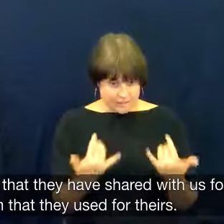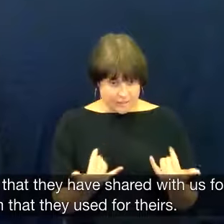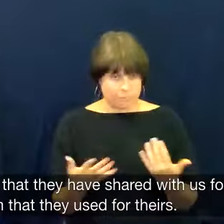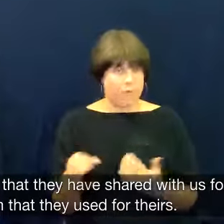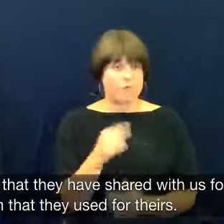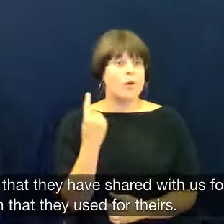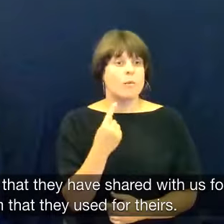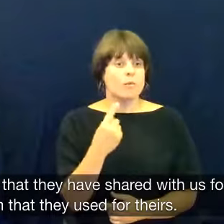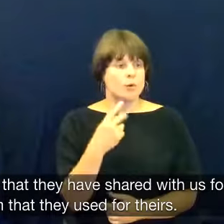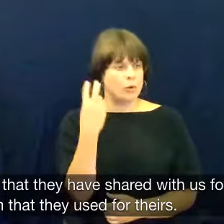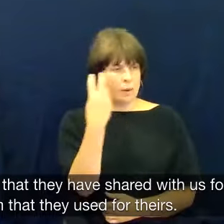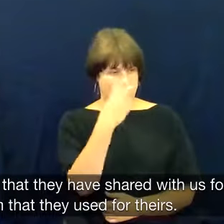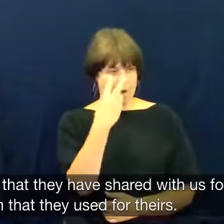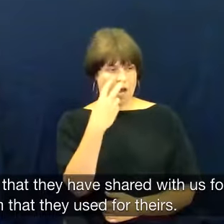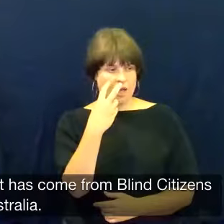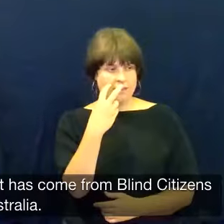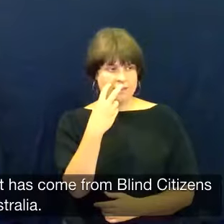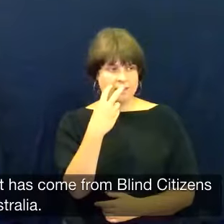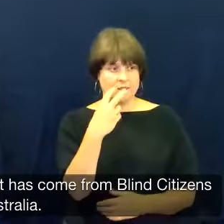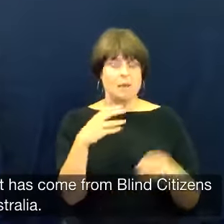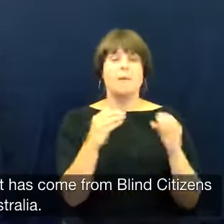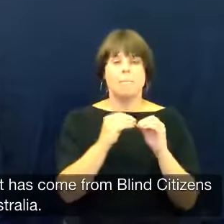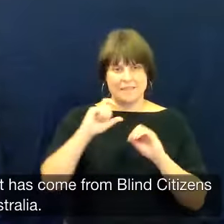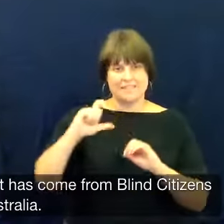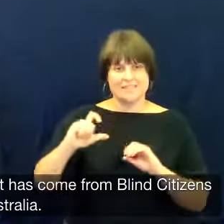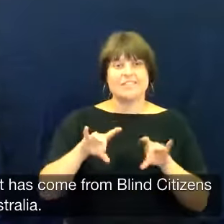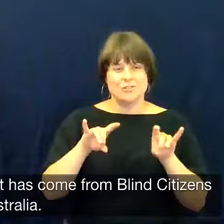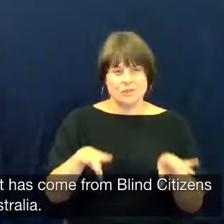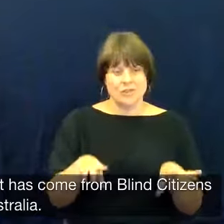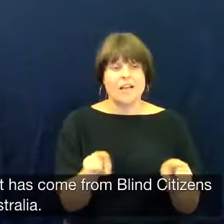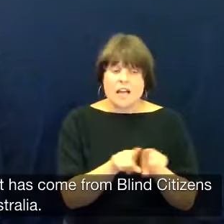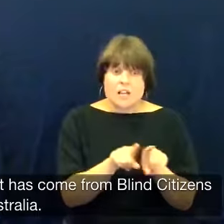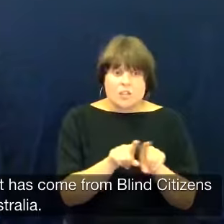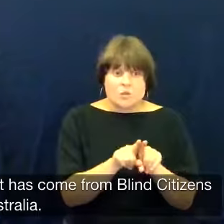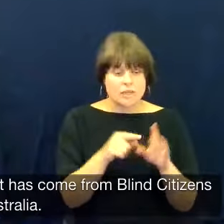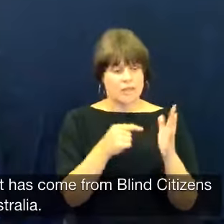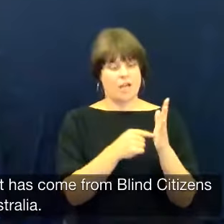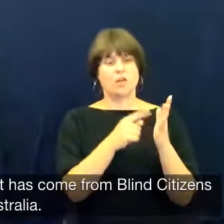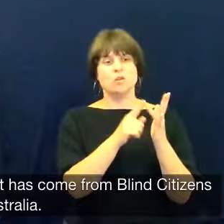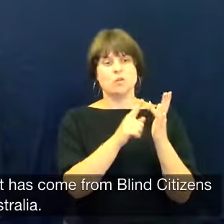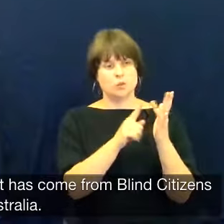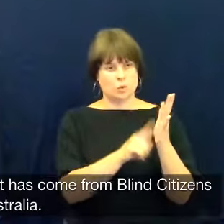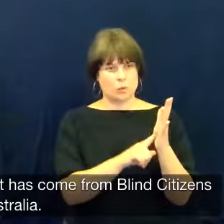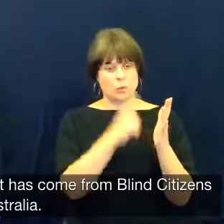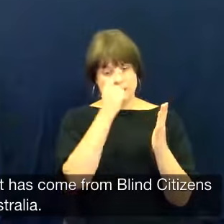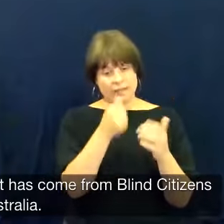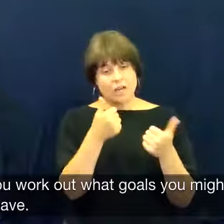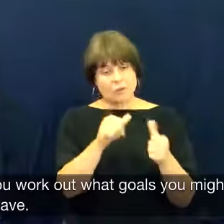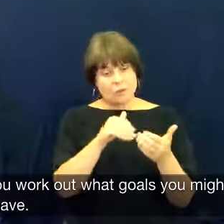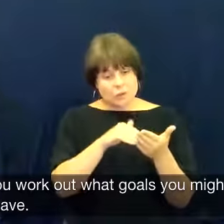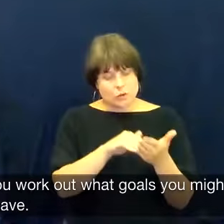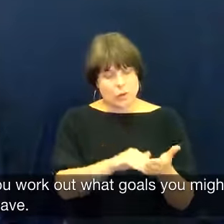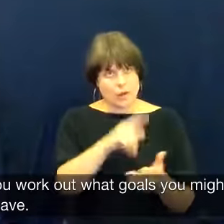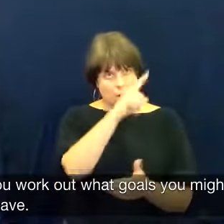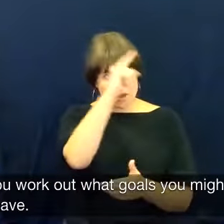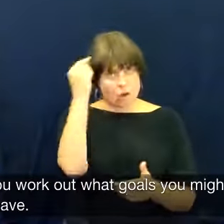Australia. And it's really just a tool to help you work out what goals you might have. Sometimes you think, oh,